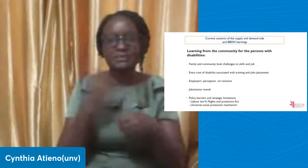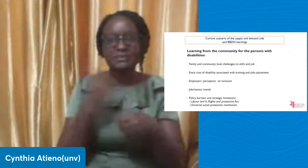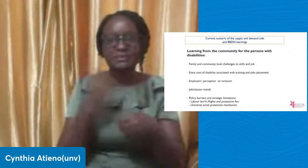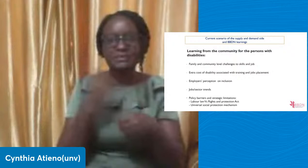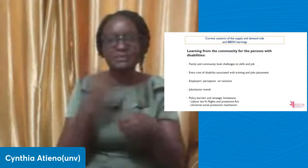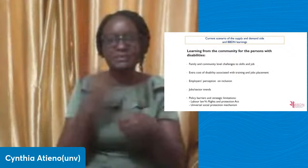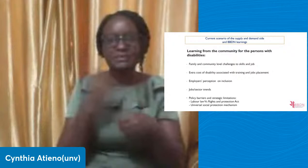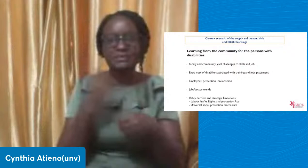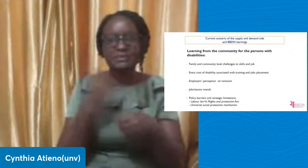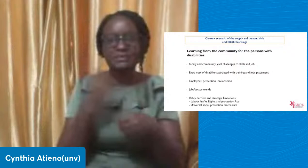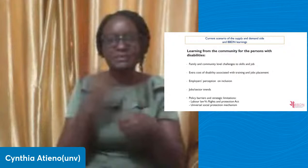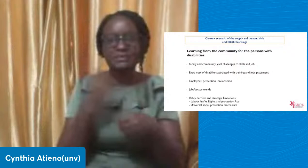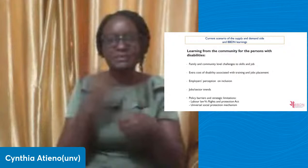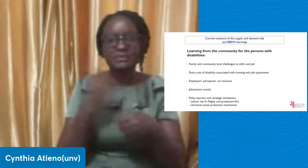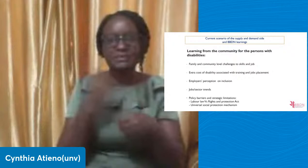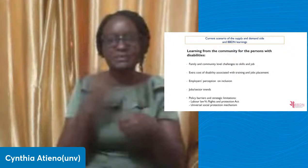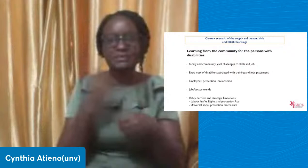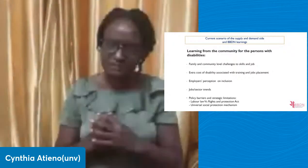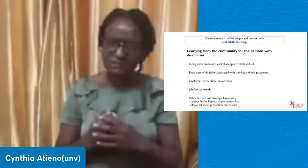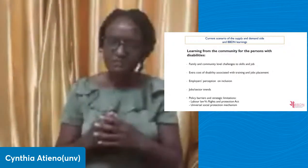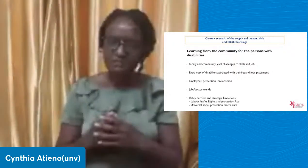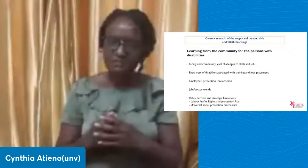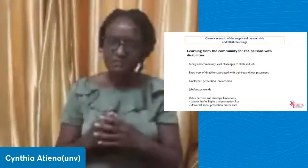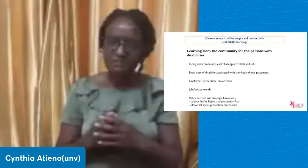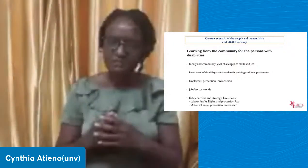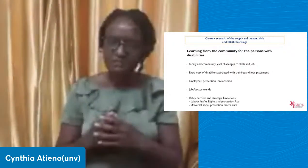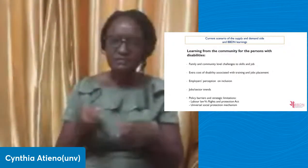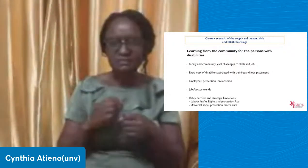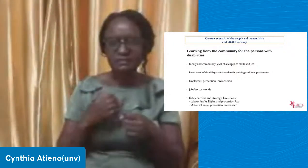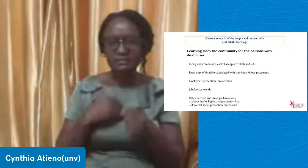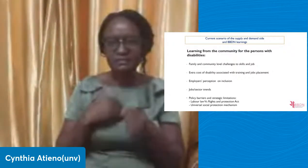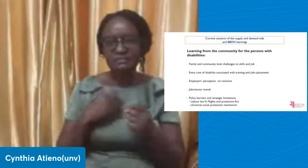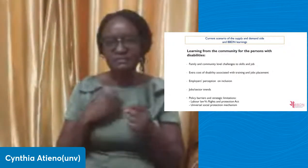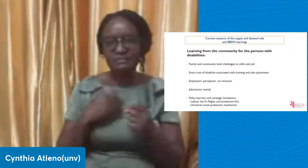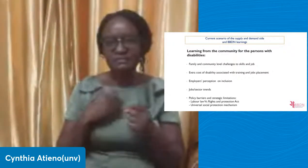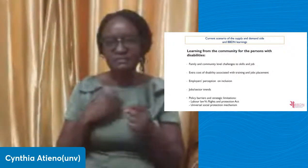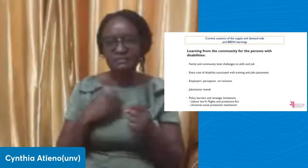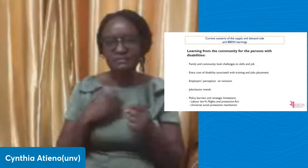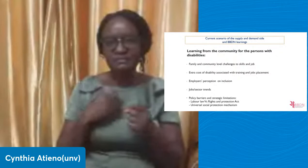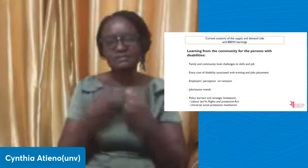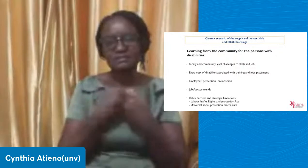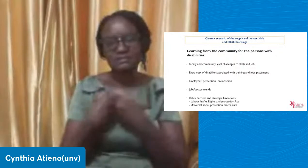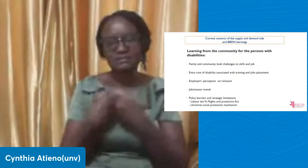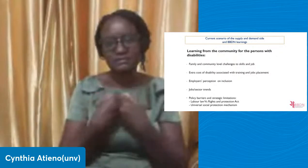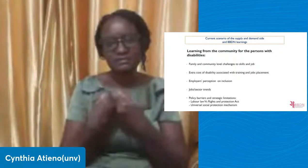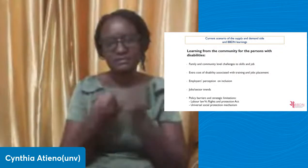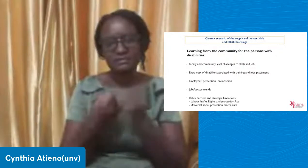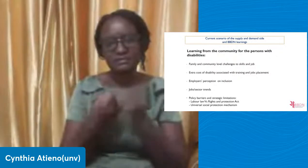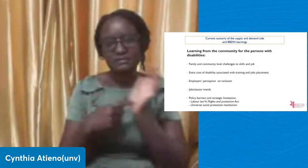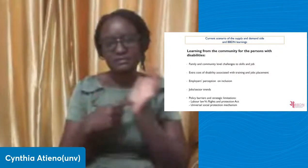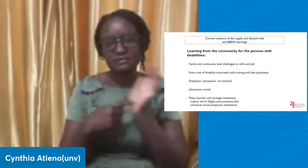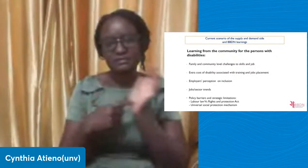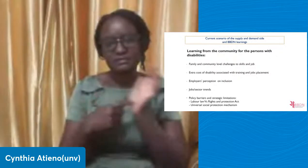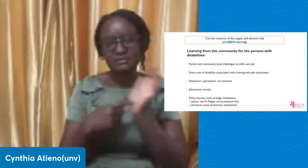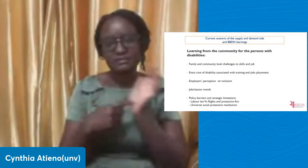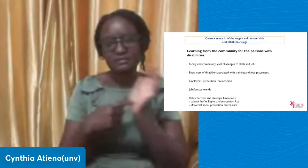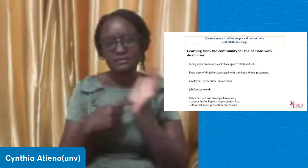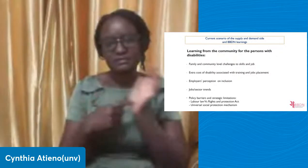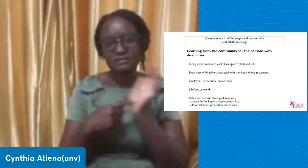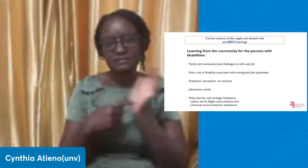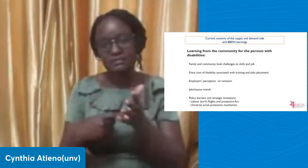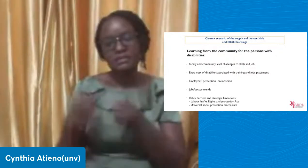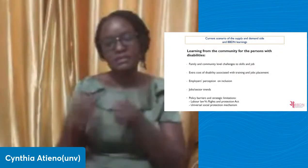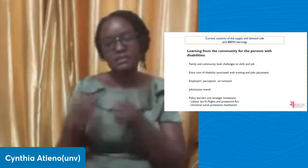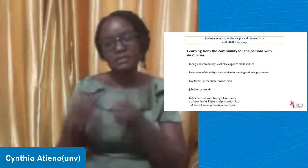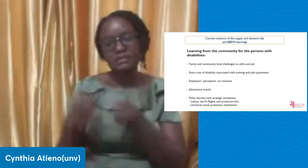There are additionally policy barriers and strategic limitations, such as conflicts between labor laws and rights and protection acts, as well as the